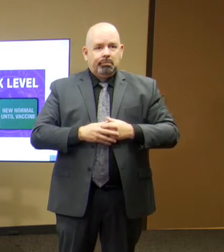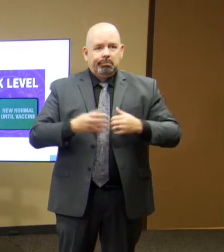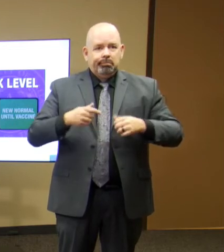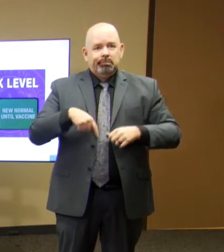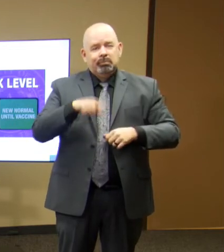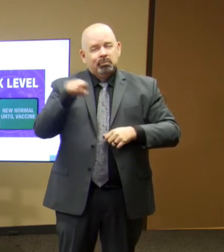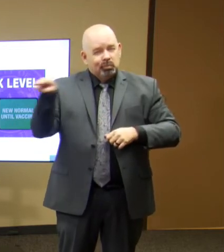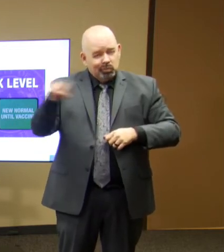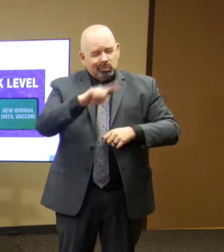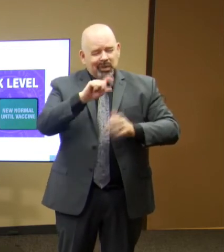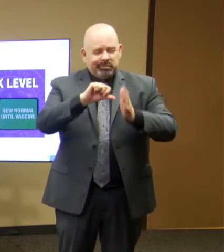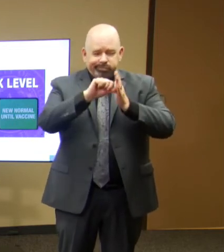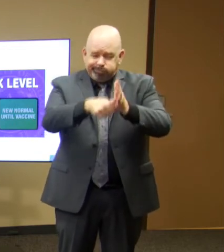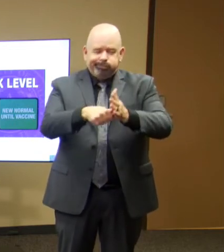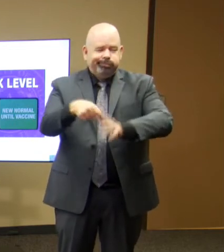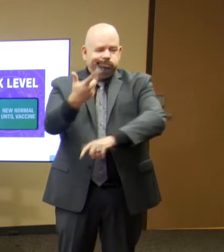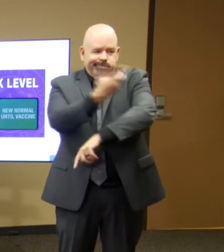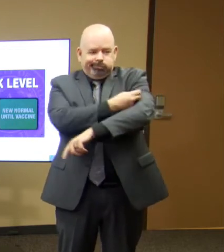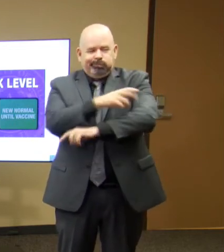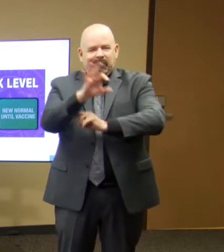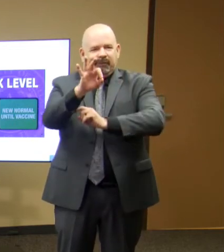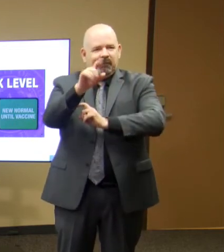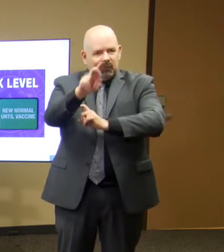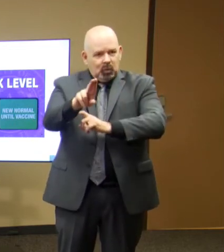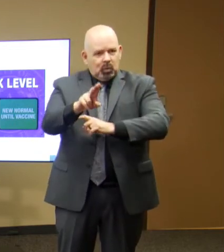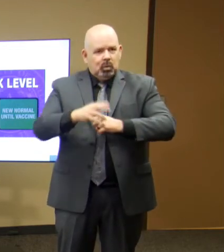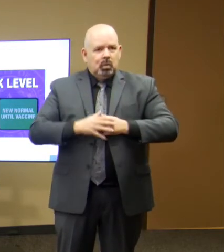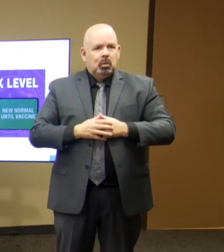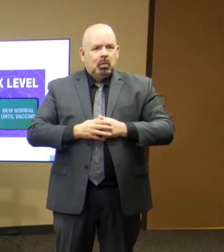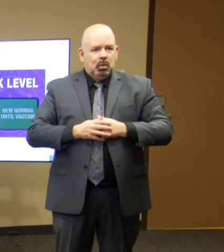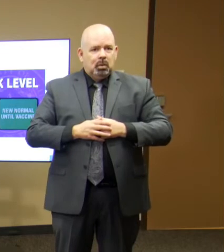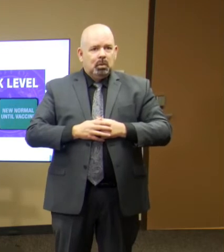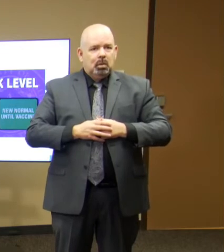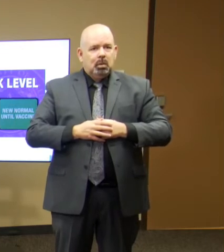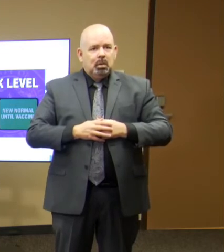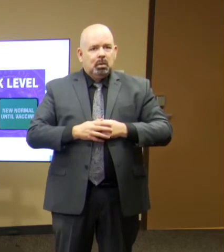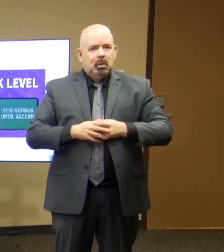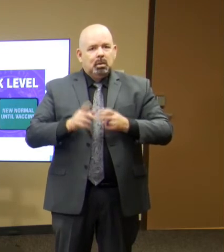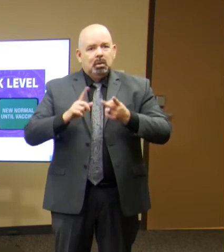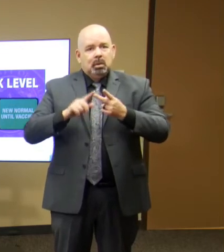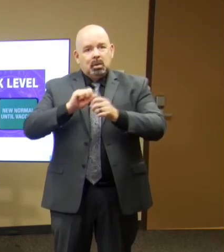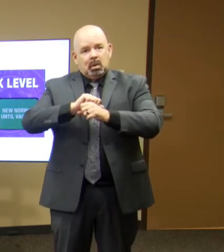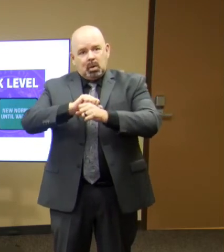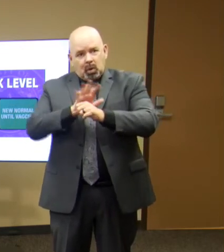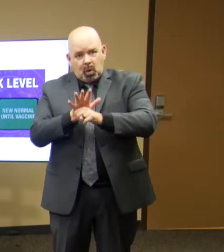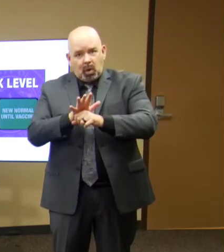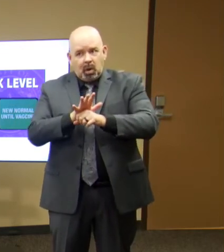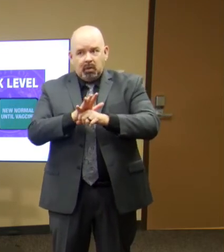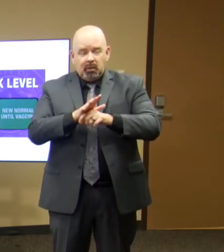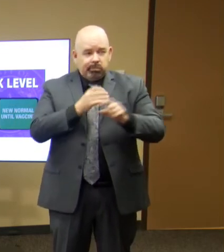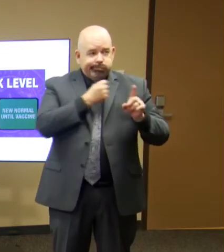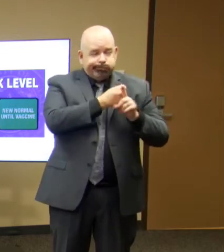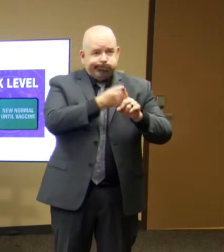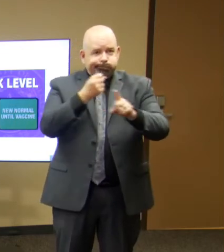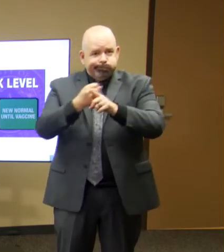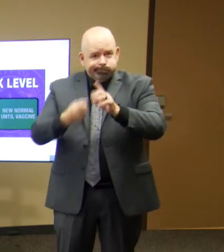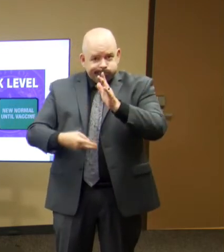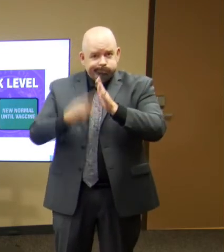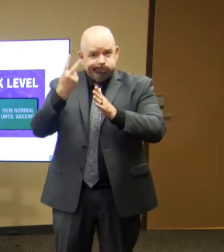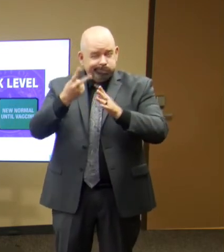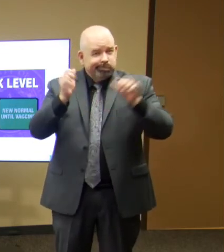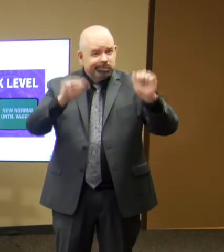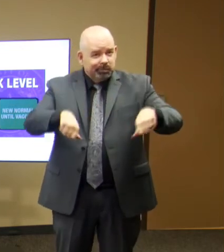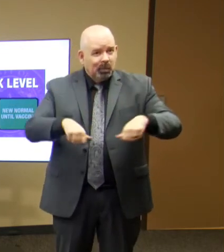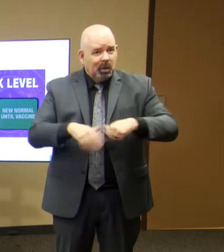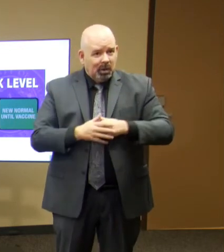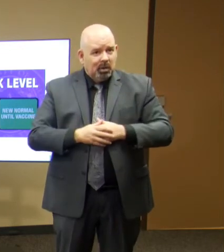and COVID-19. You know, you don't want 2 serious respiratory diseases at the same time. And so